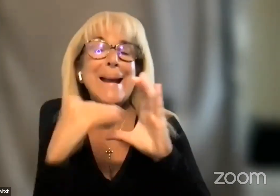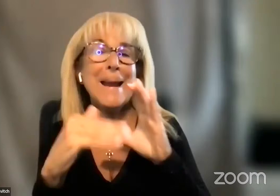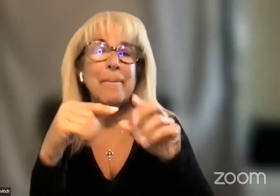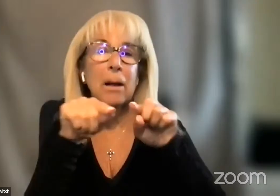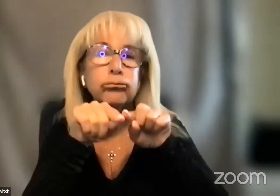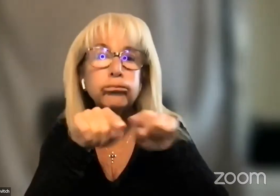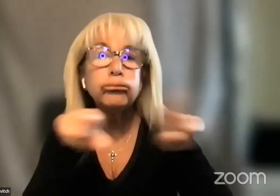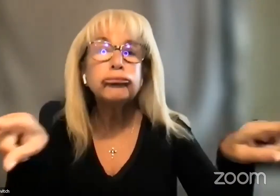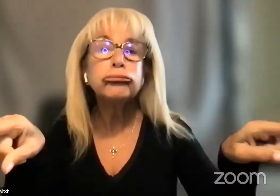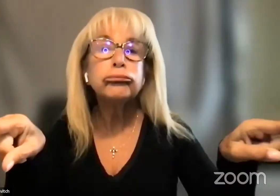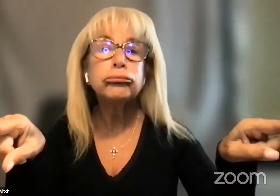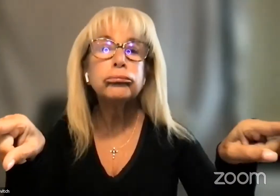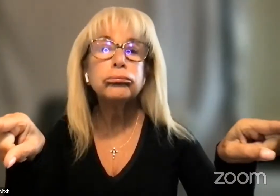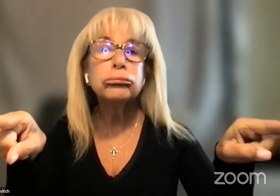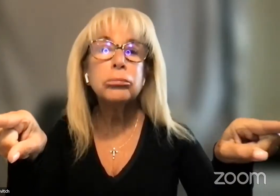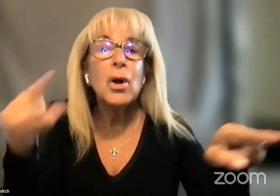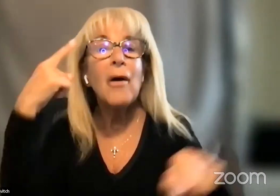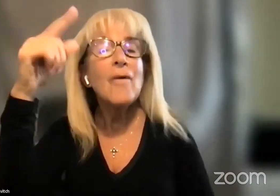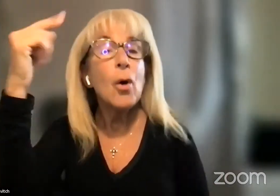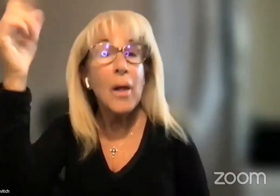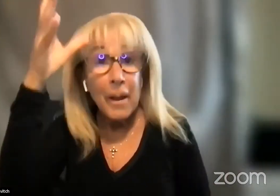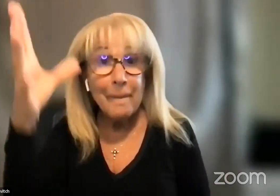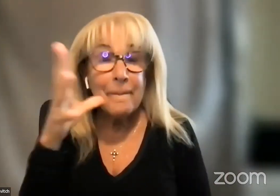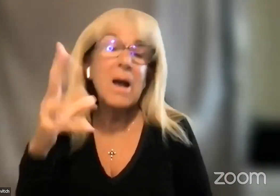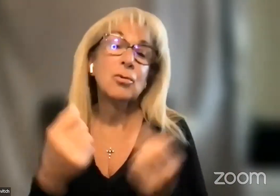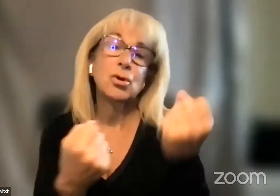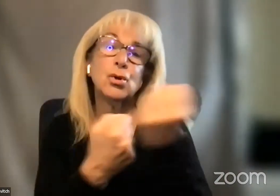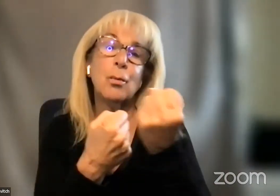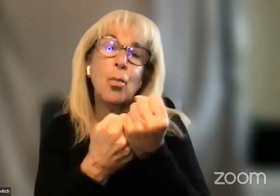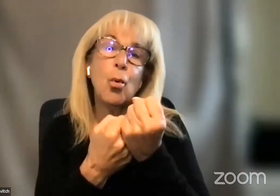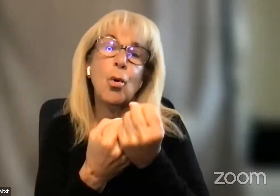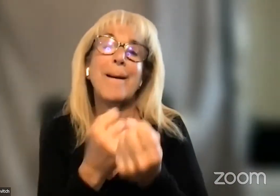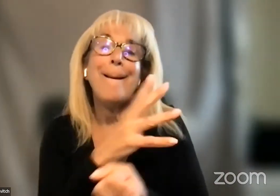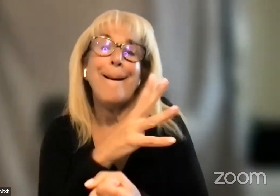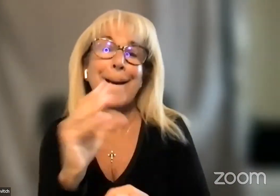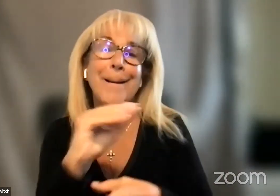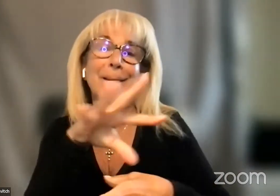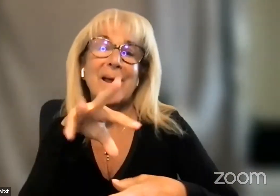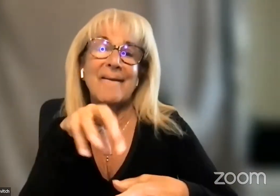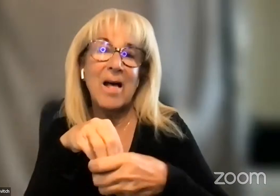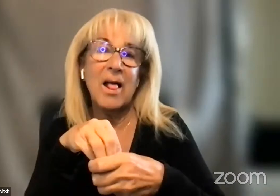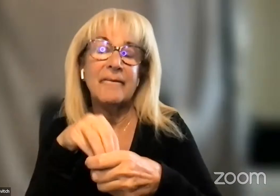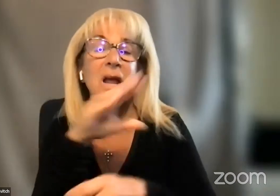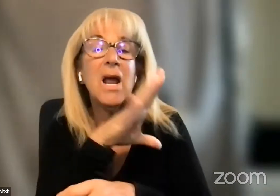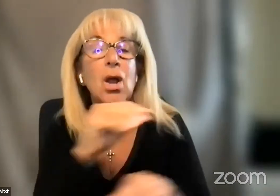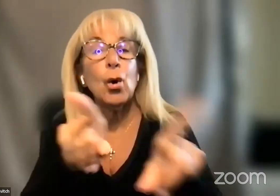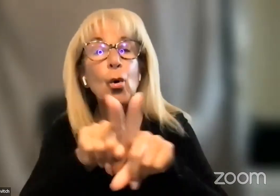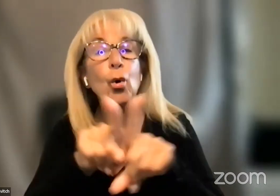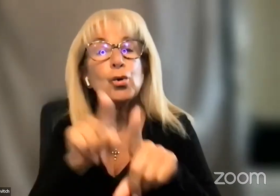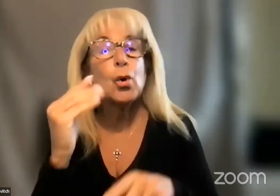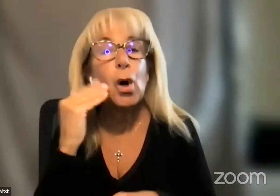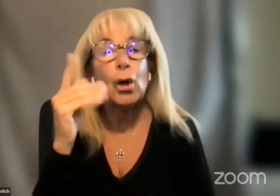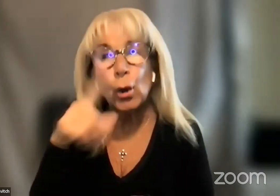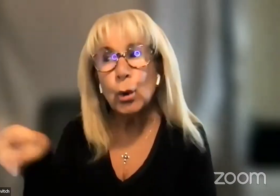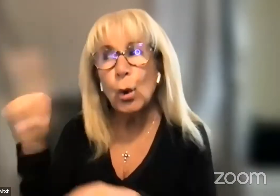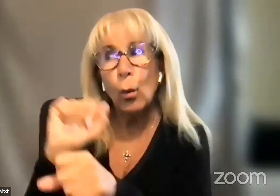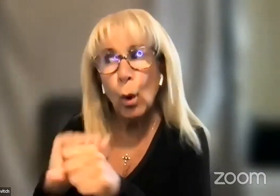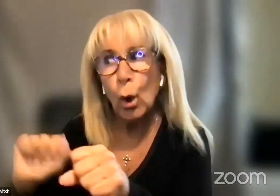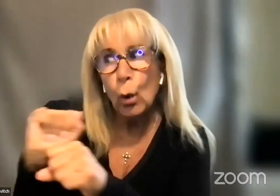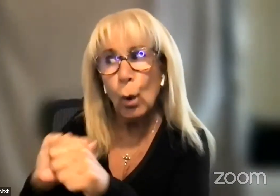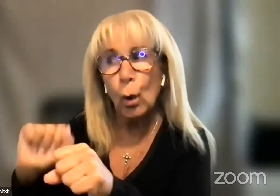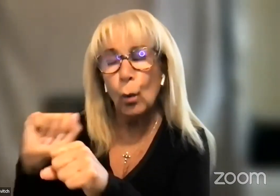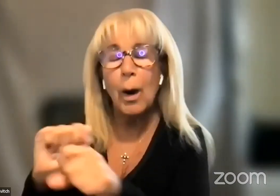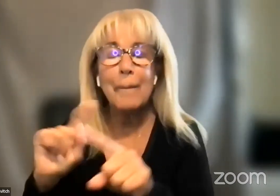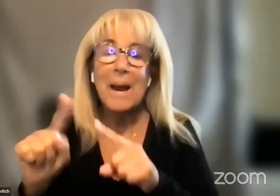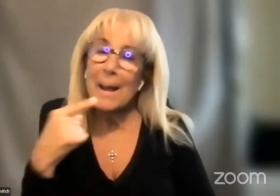out just to get the parents more engaged. But also, and I know you guys are working tirelessly, but I'm gonna